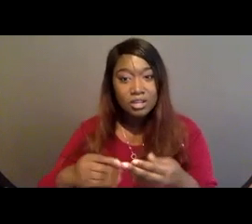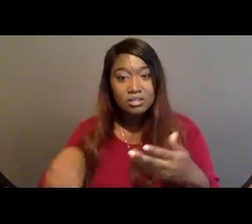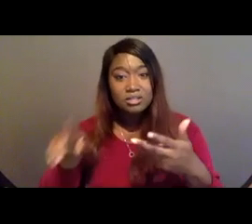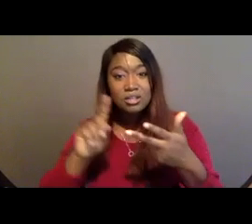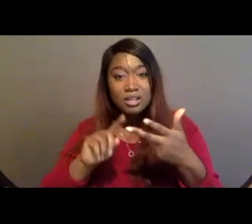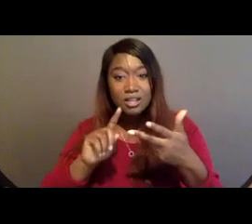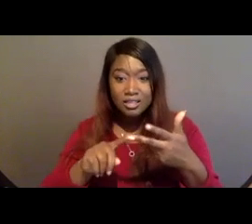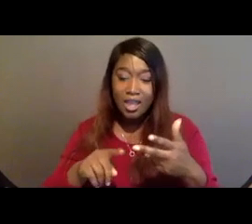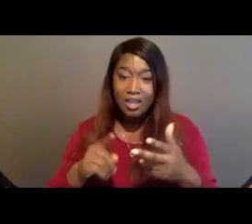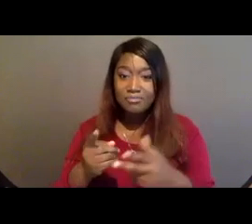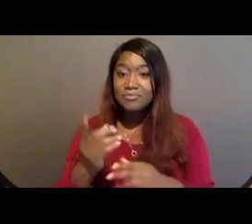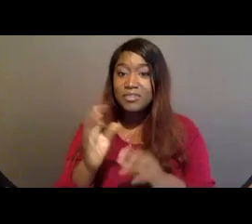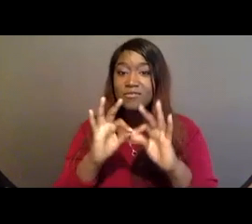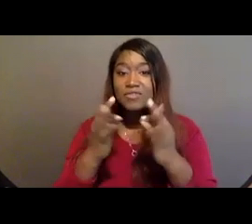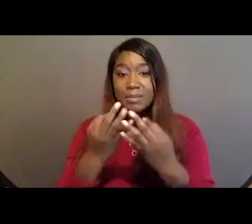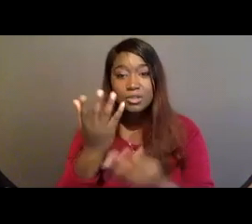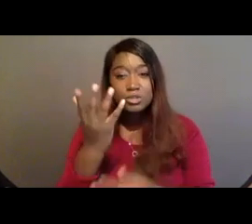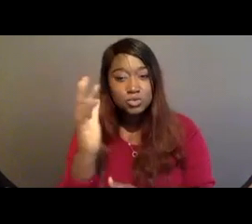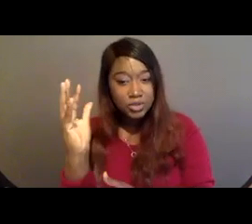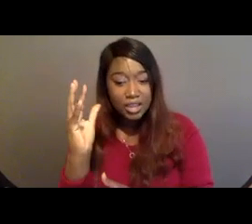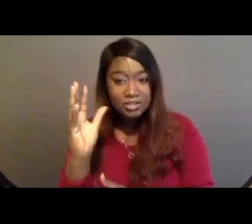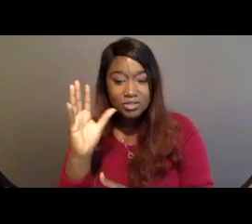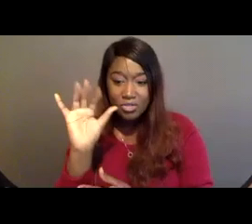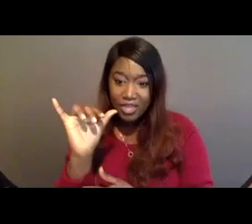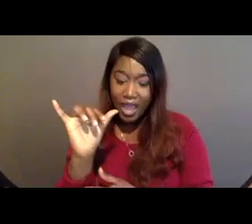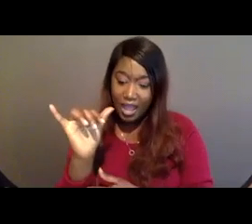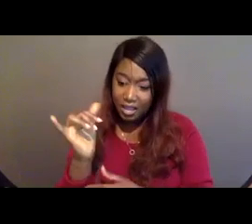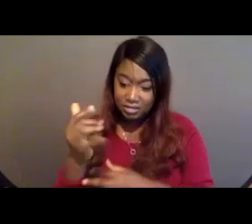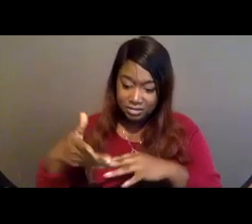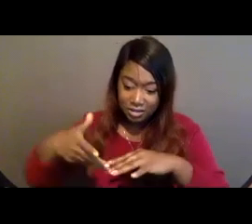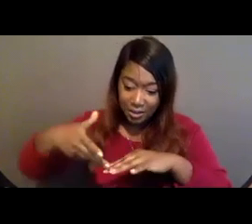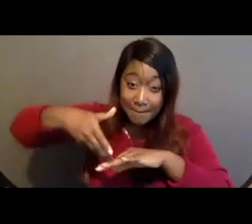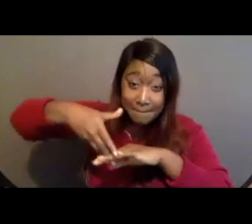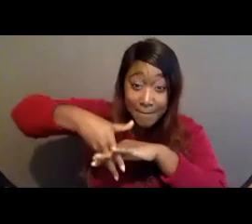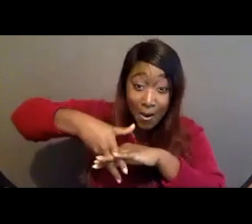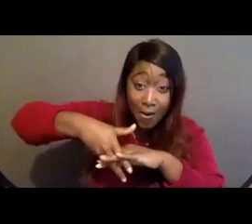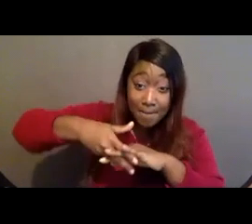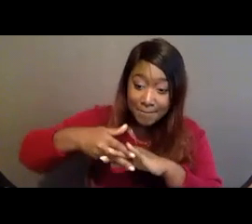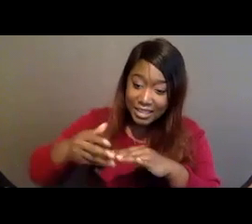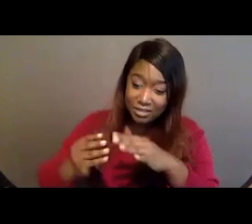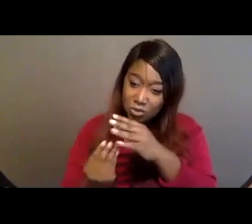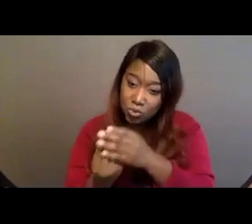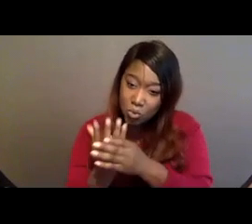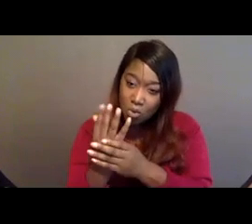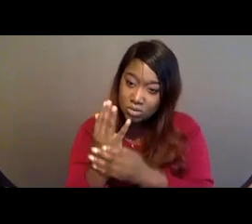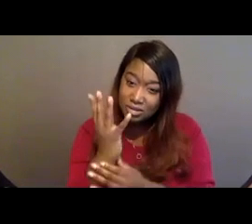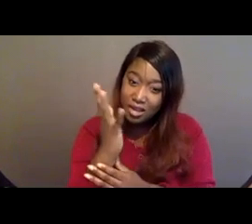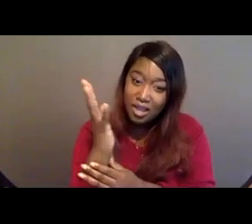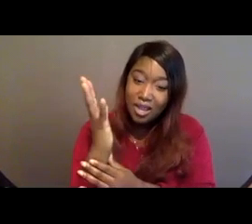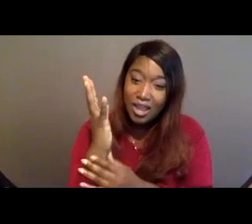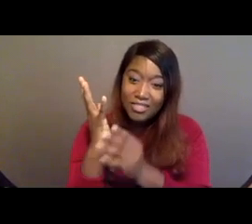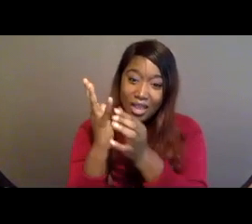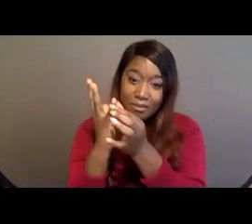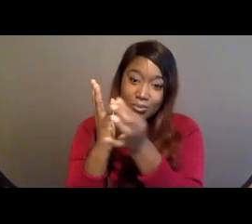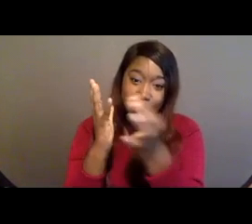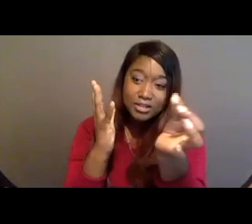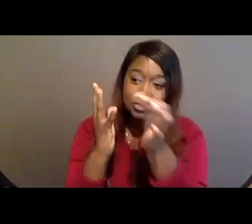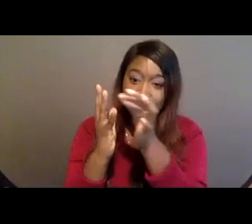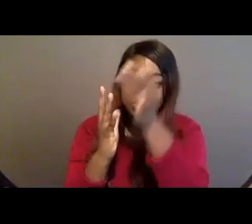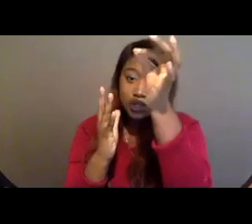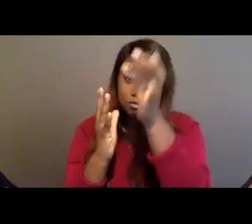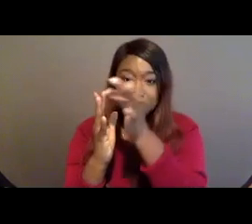evocative of something that sort of grows up from the ground and has branches that reach out, right? Other words related to lineage, we